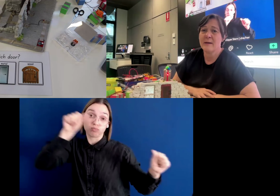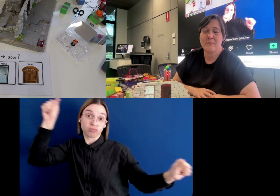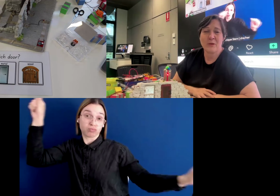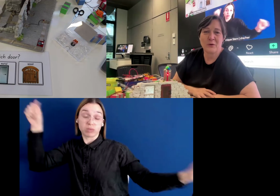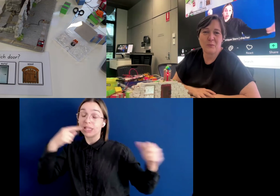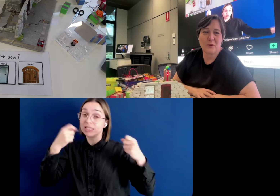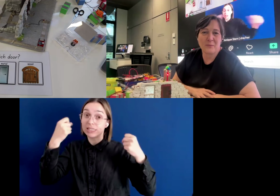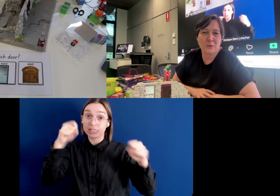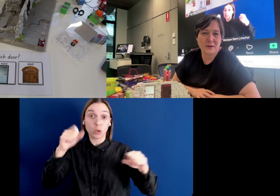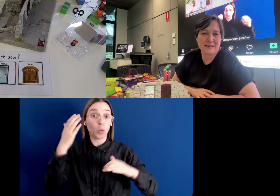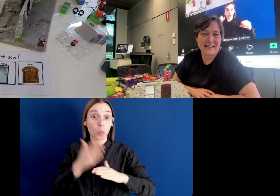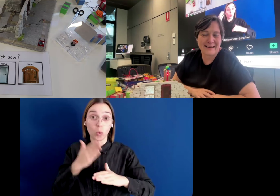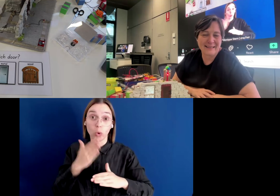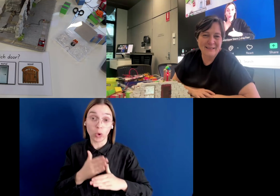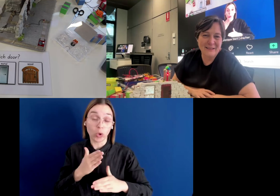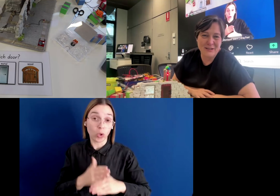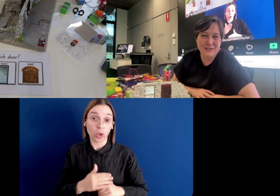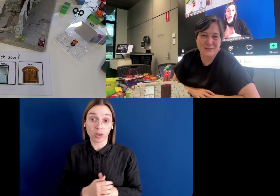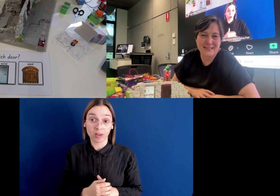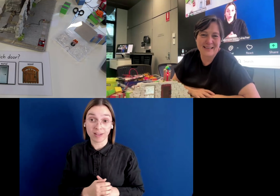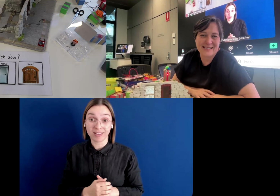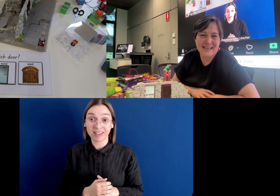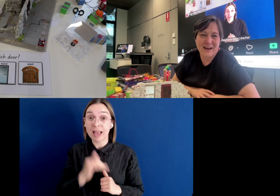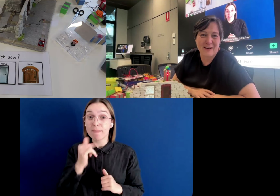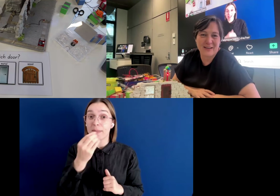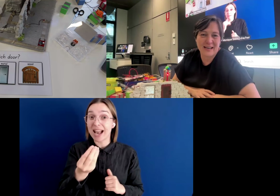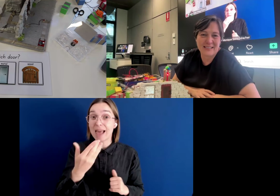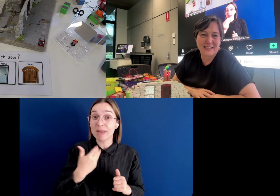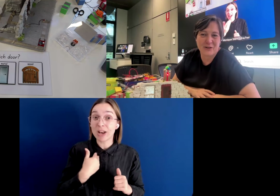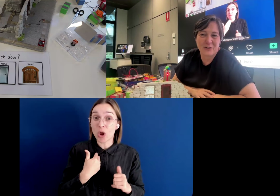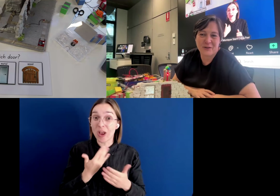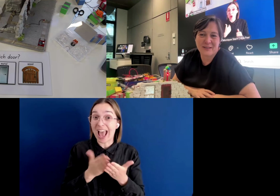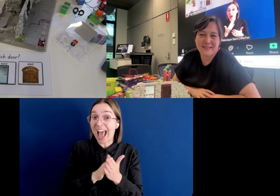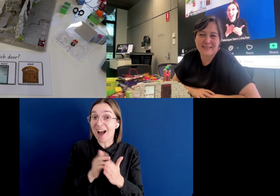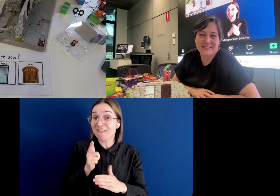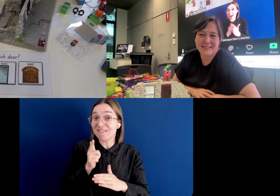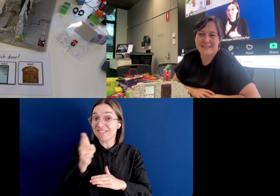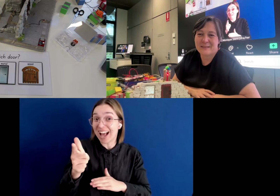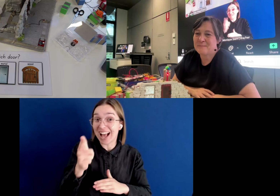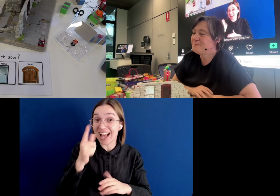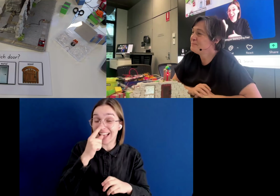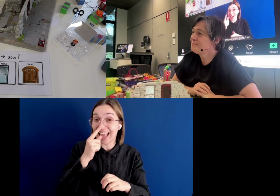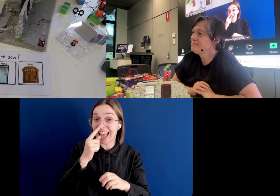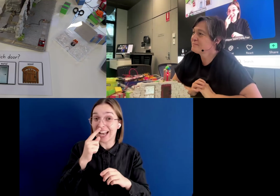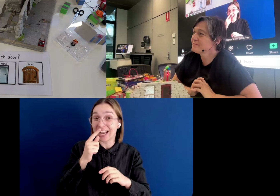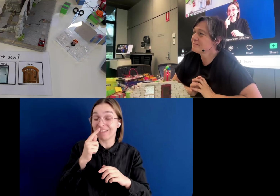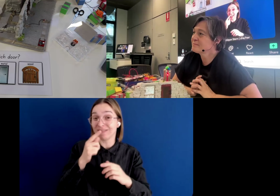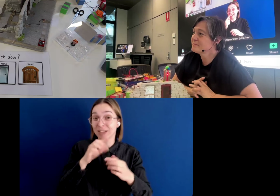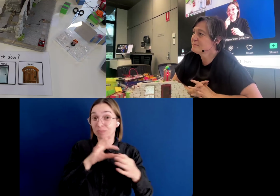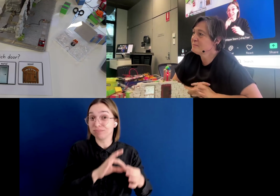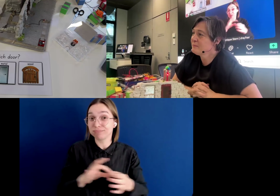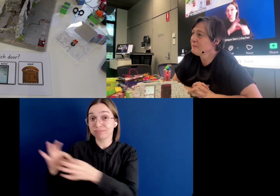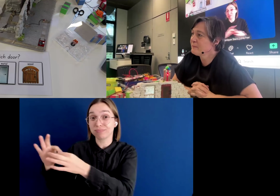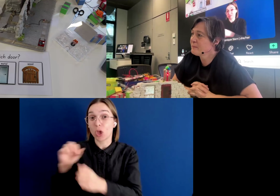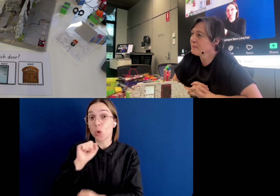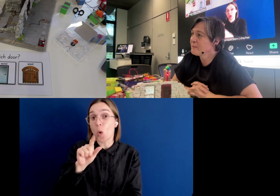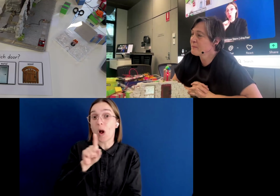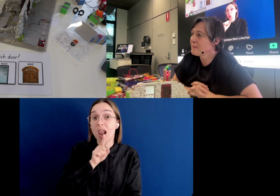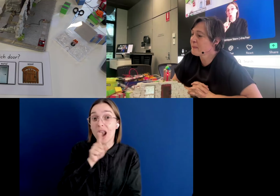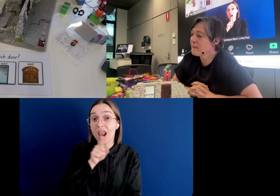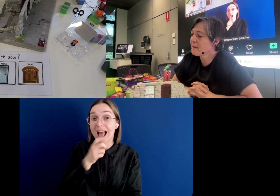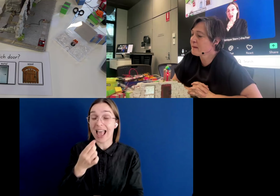or, what you can do and see how far you can actually go. So there's another one here. Any